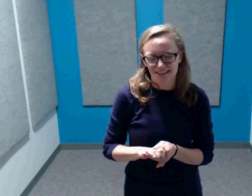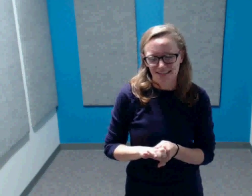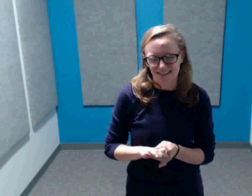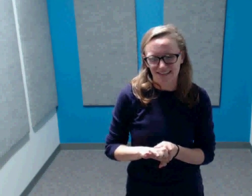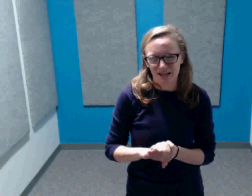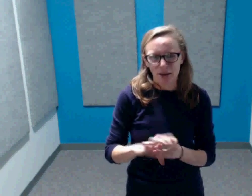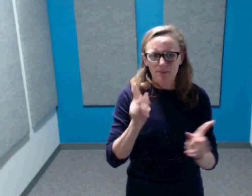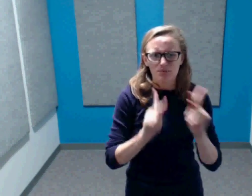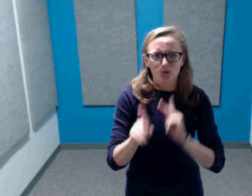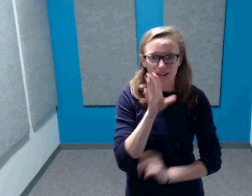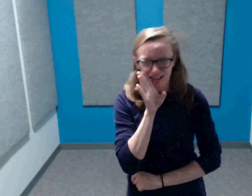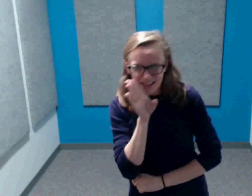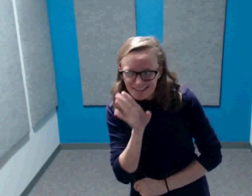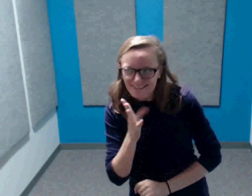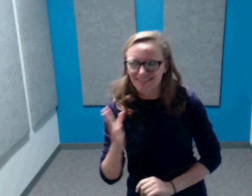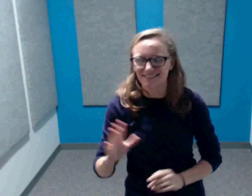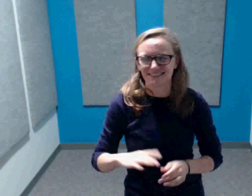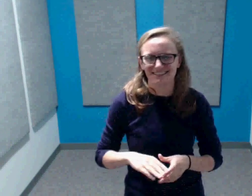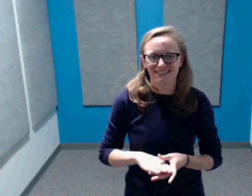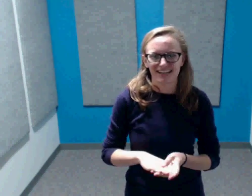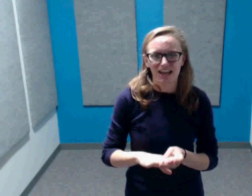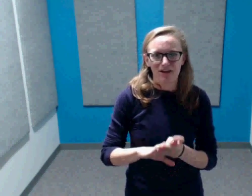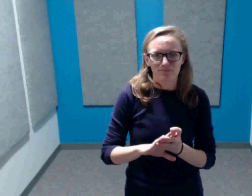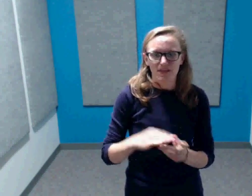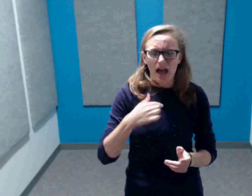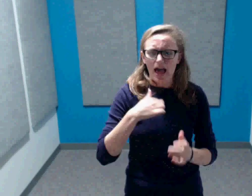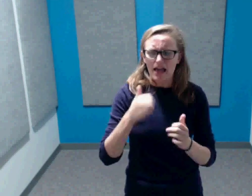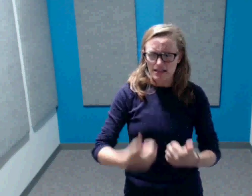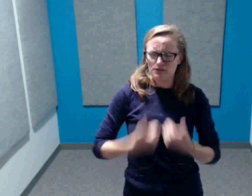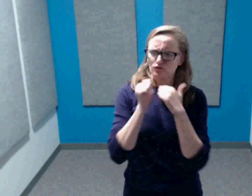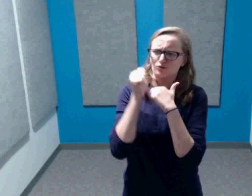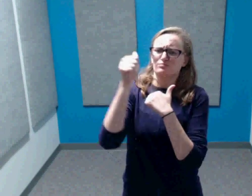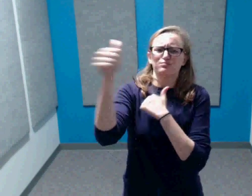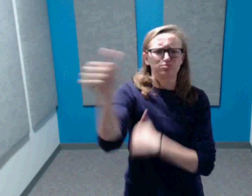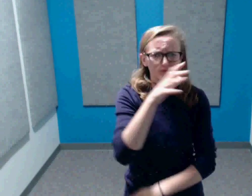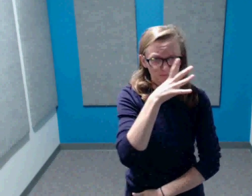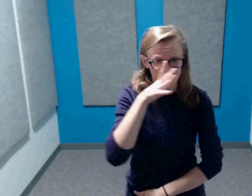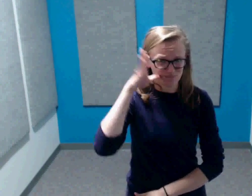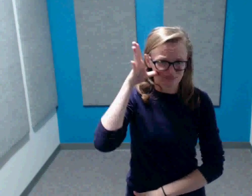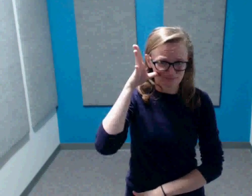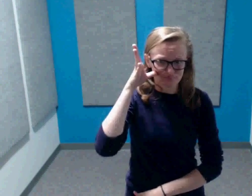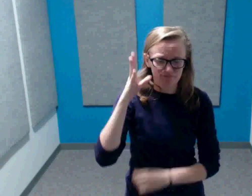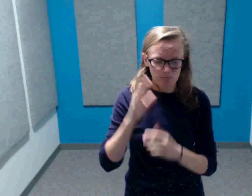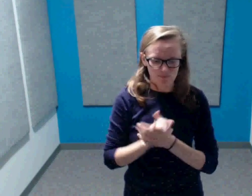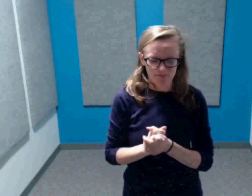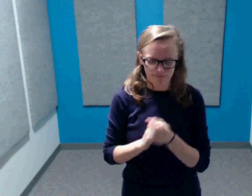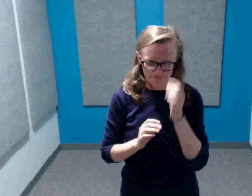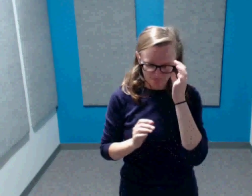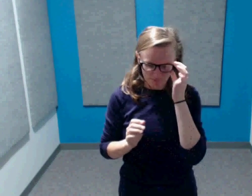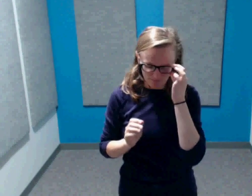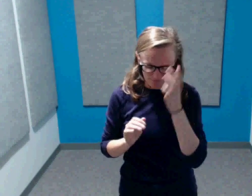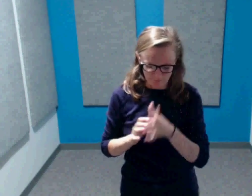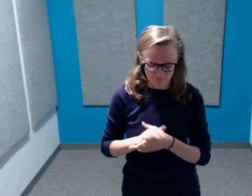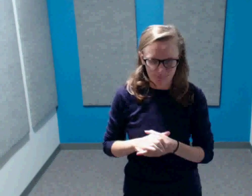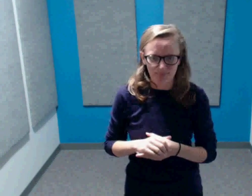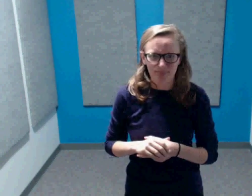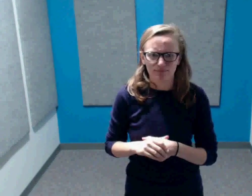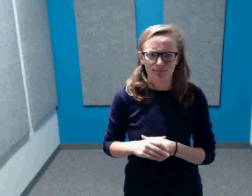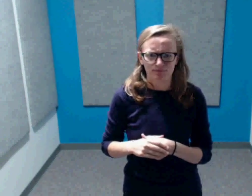shit. I was 8 years old in third grade. We lived out on the farm, and I would ride the bus to